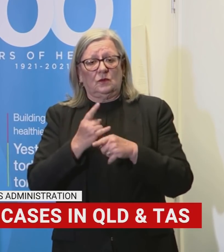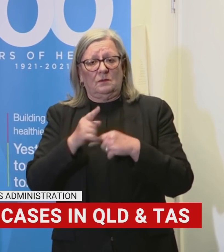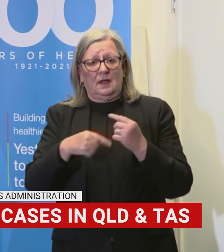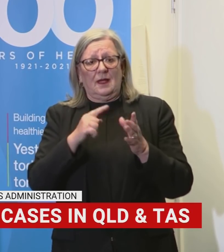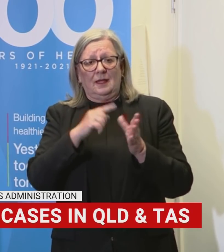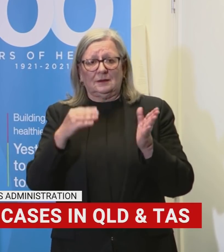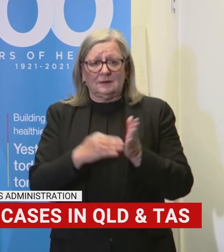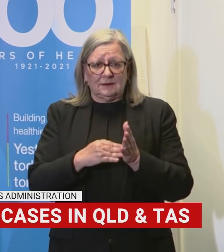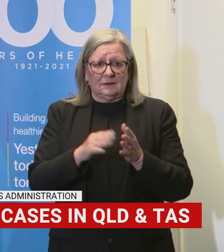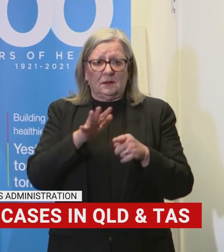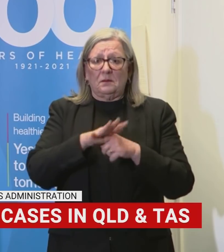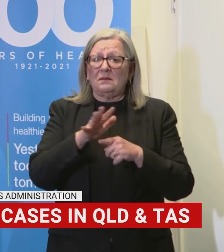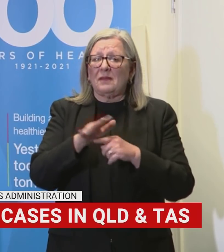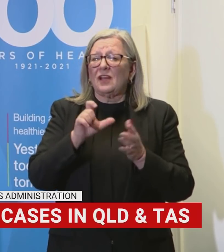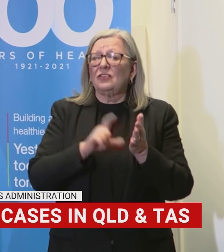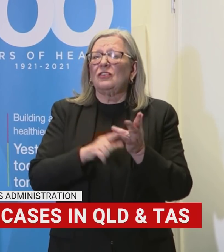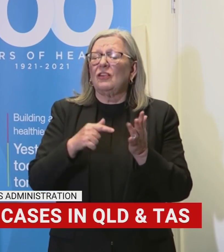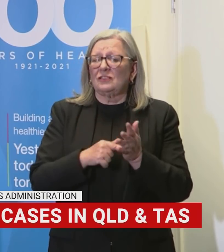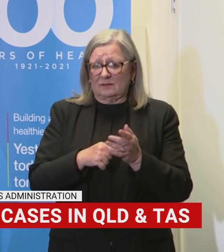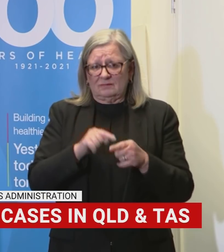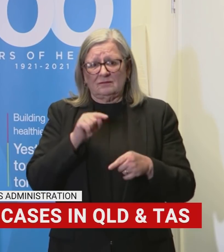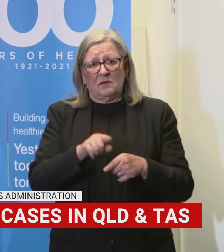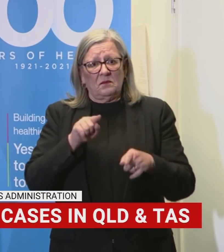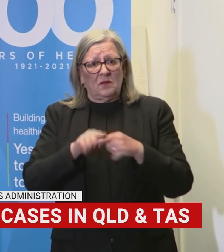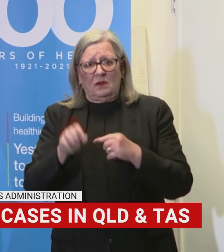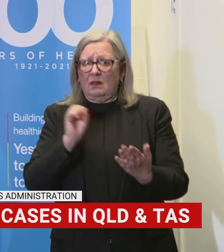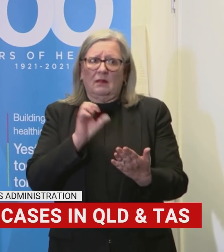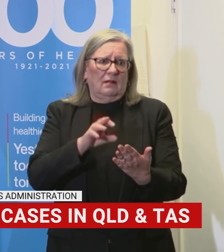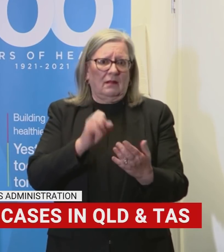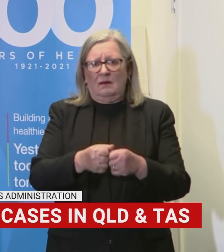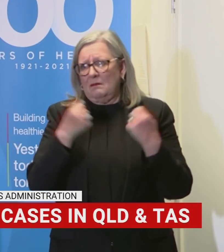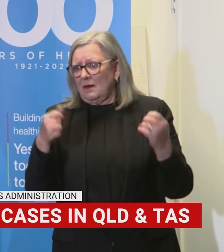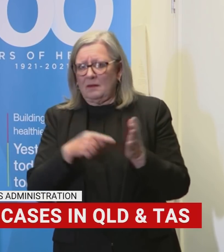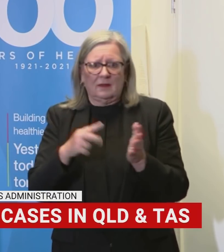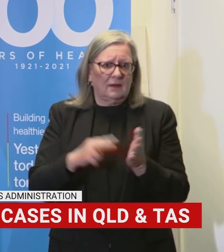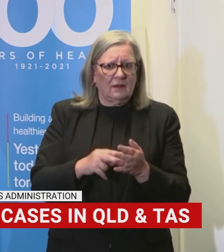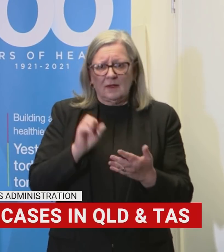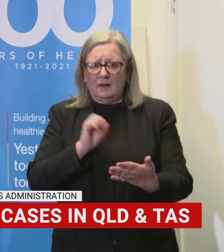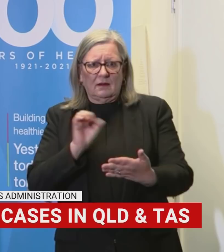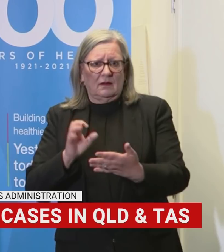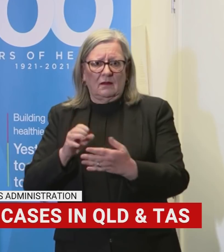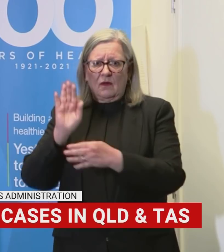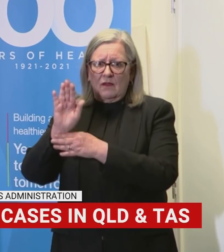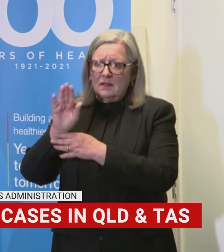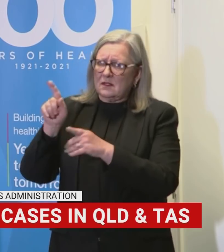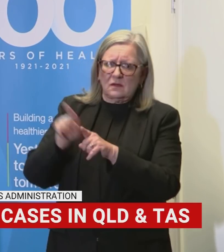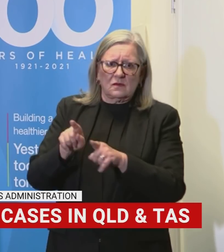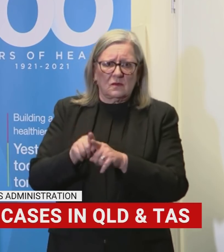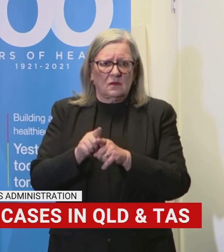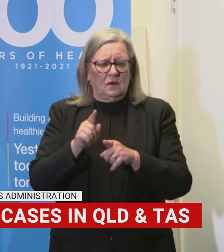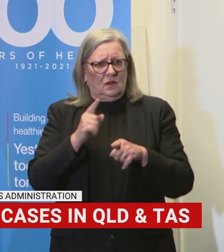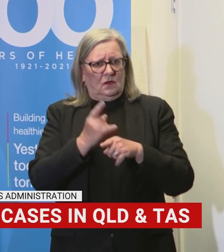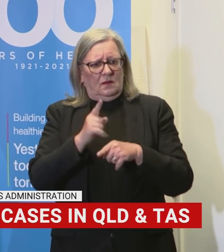that's received most media and public and medical attention globally. So during the reporting